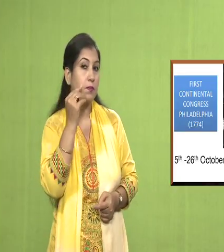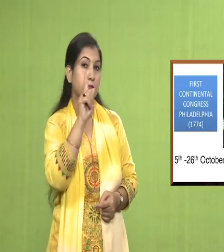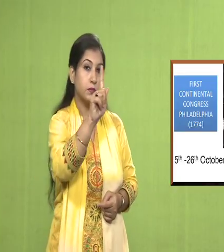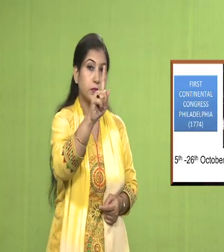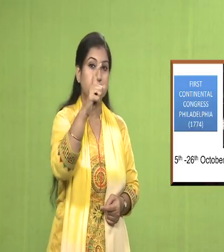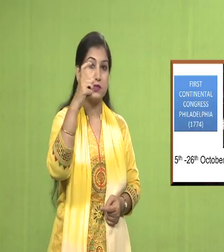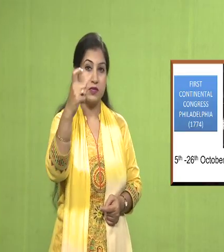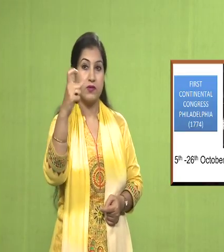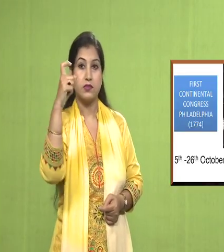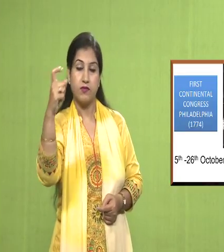1774